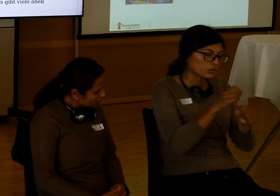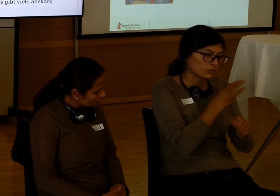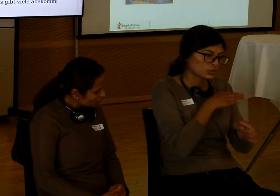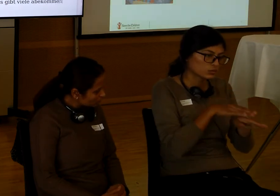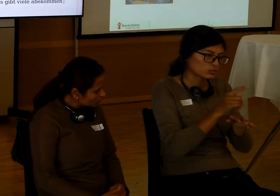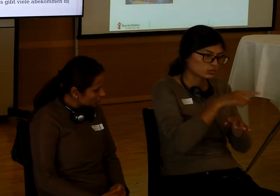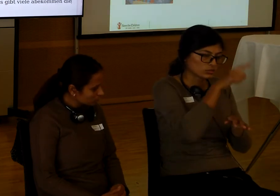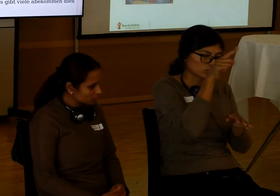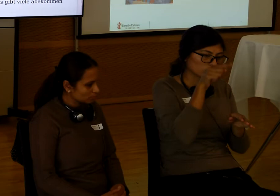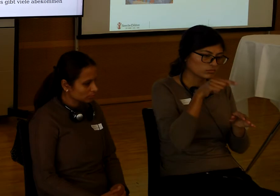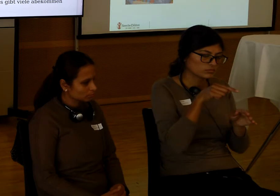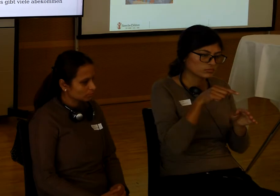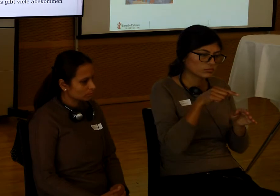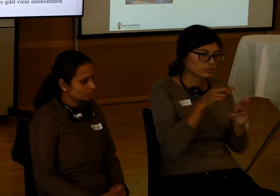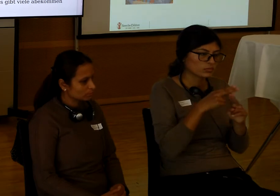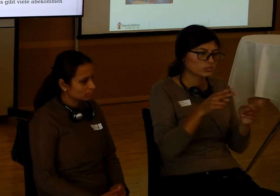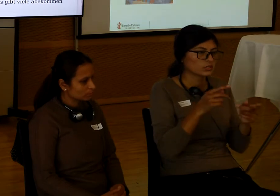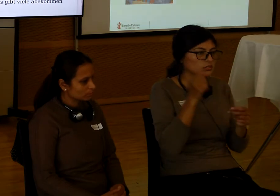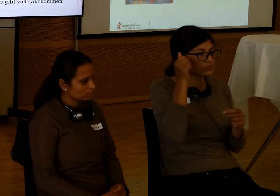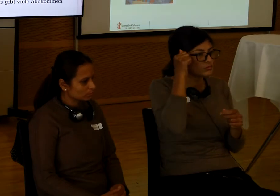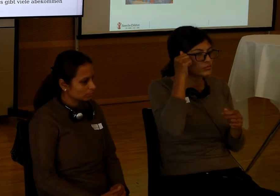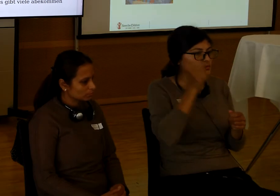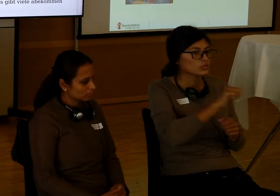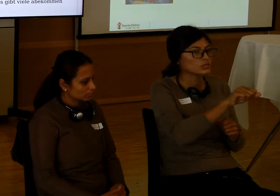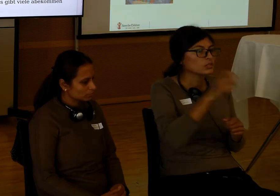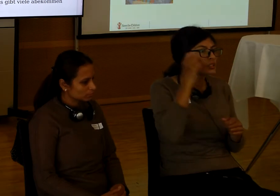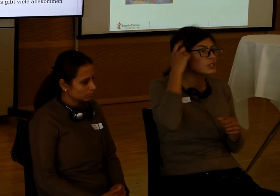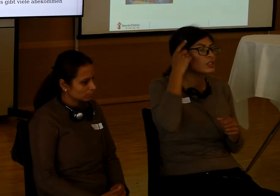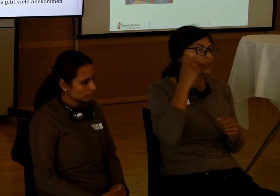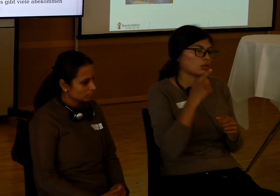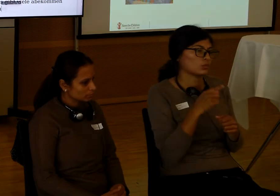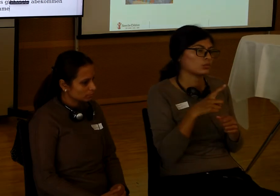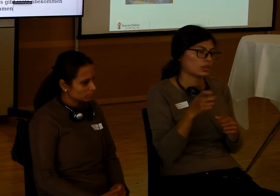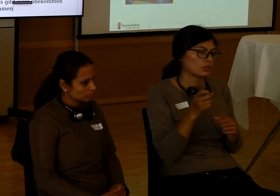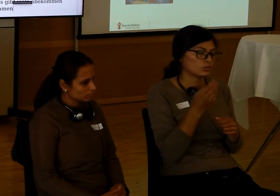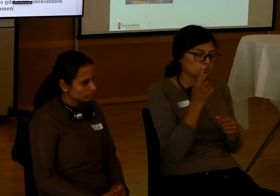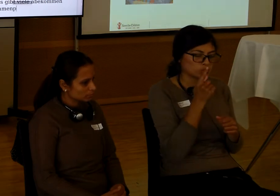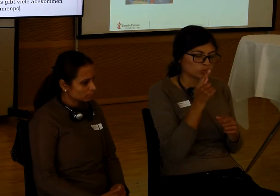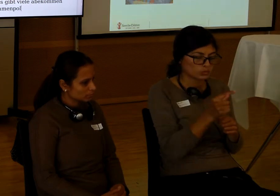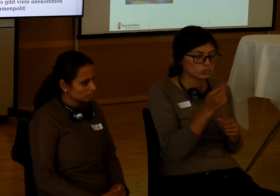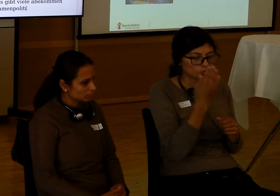and local and national authorities on inclusive principles and values.